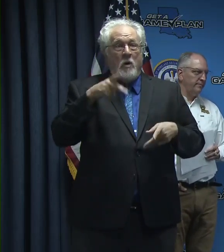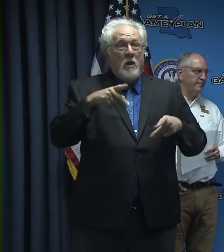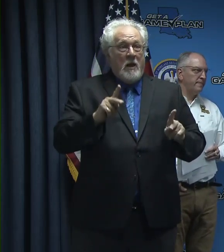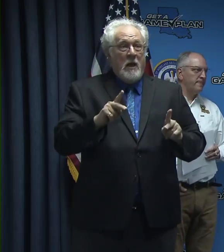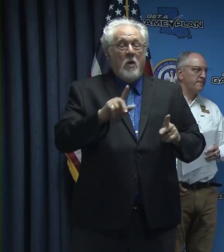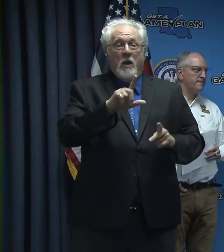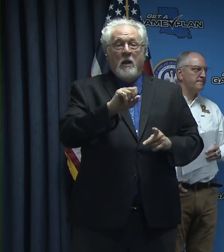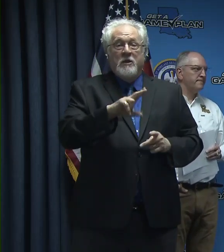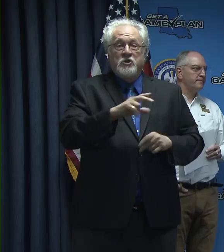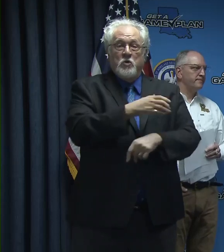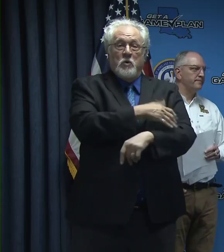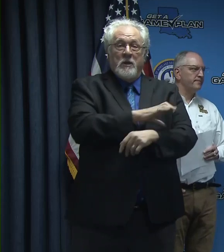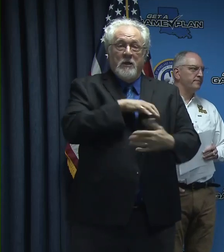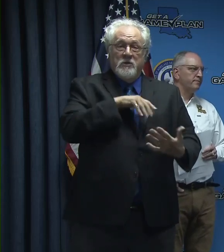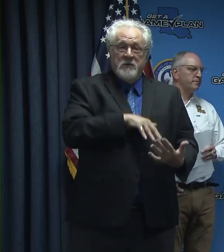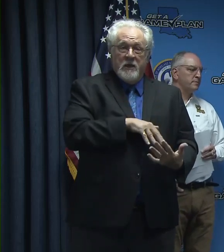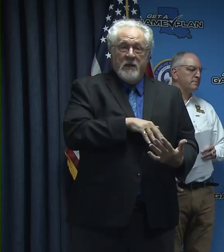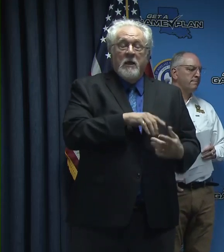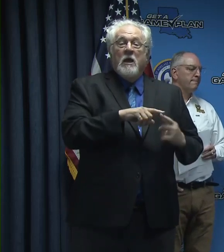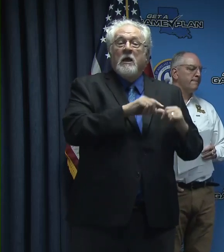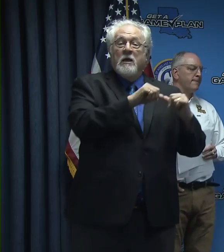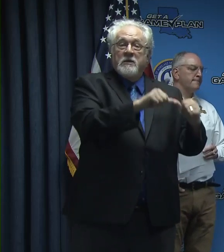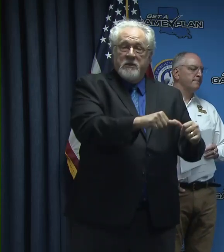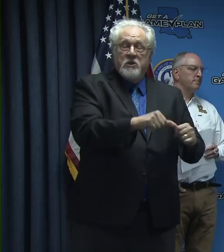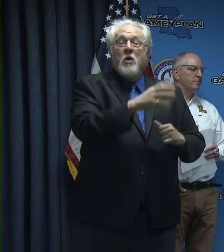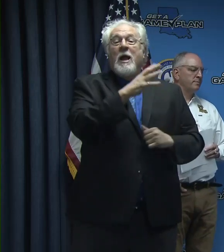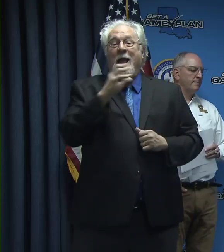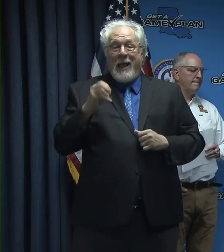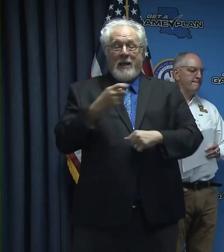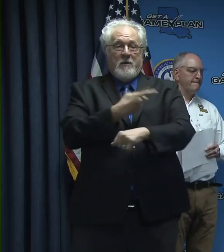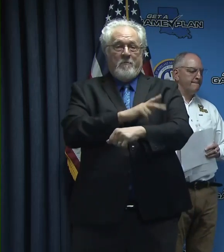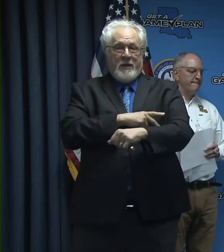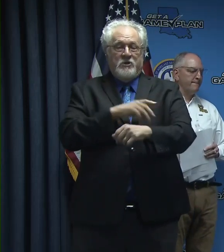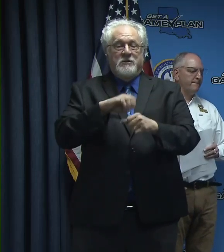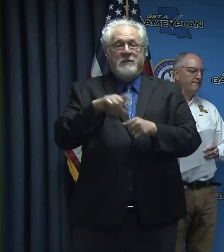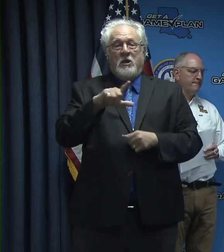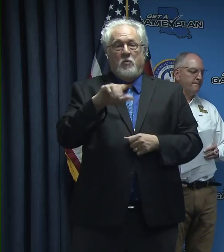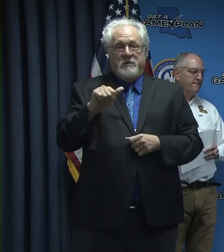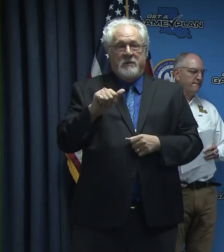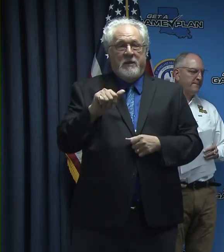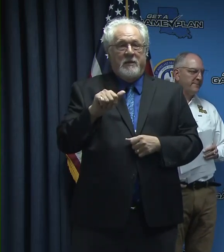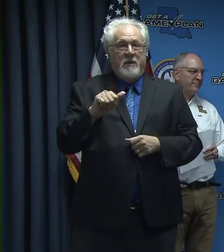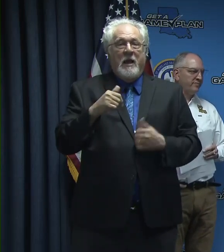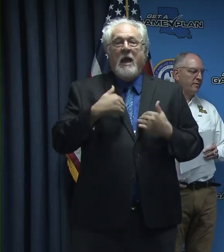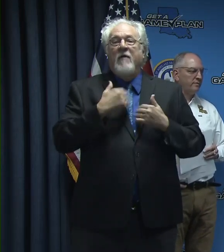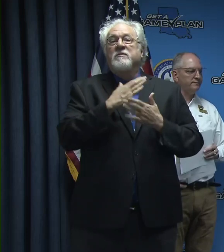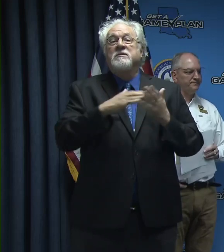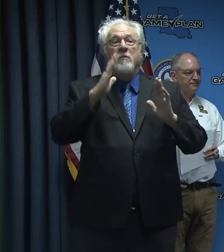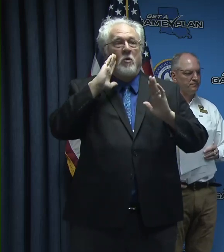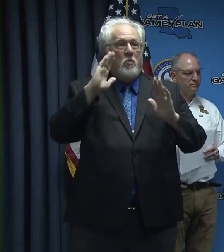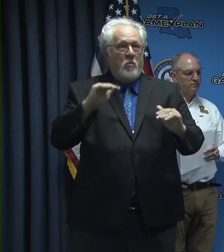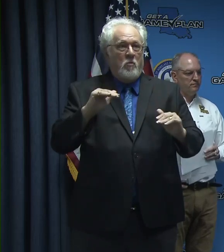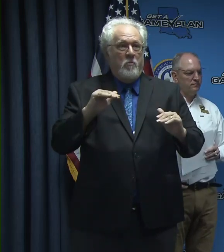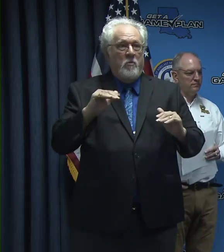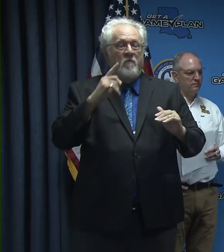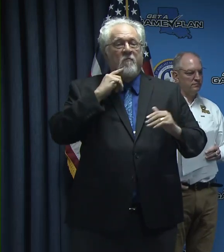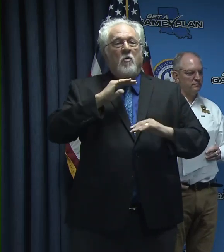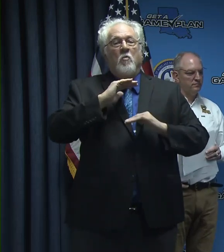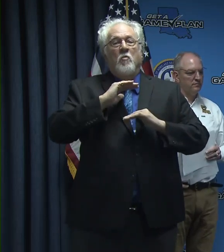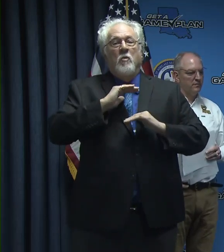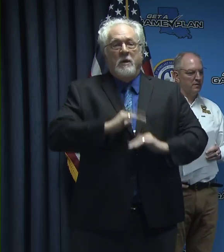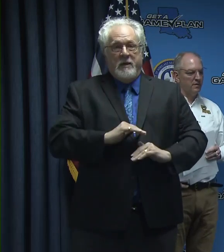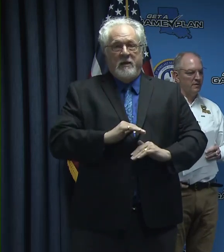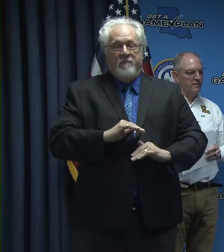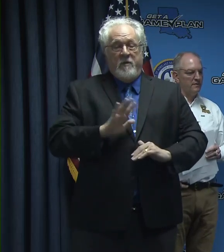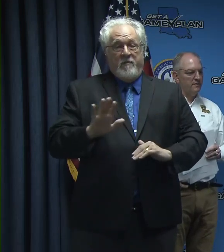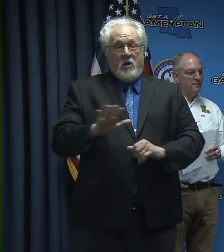both LSU's clinical study to continue and patients in Louisiana to have some hope of relief as their